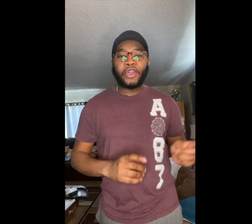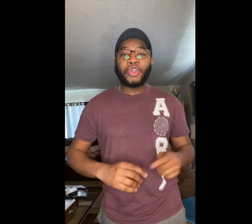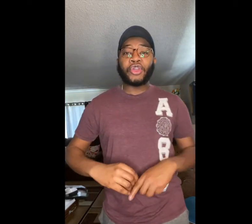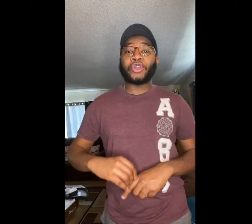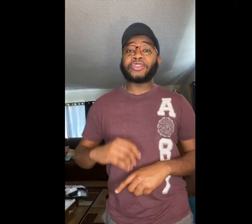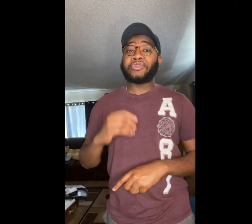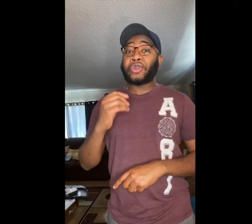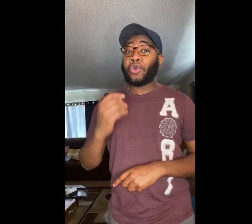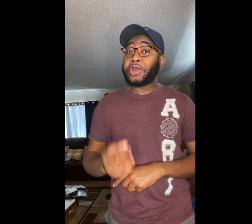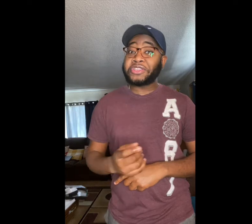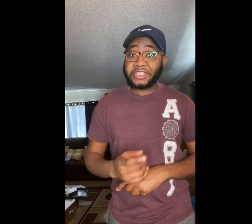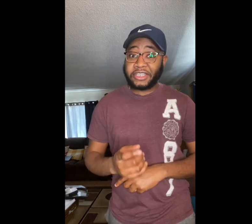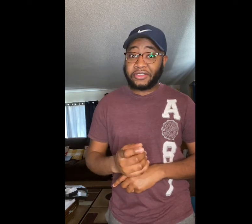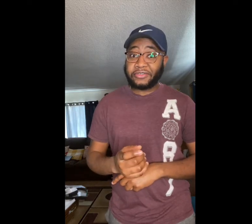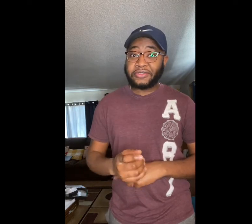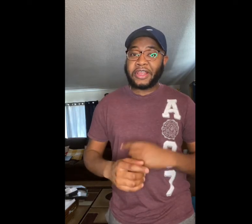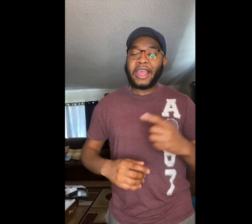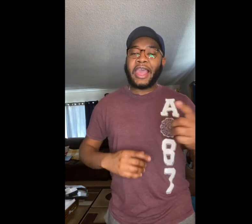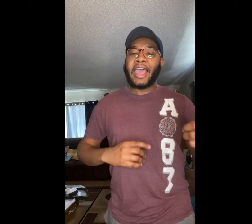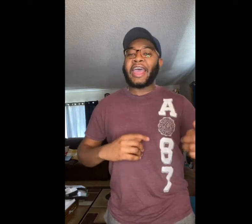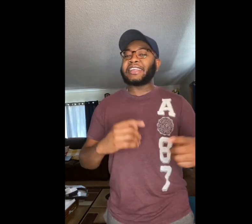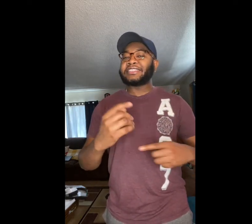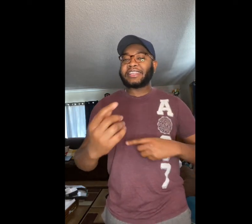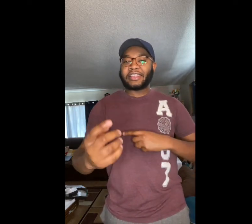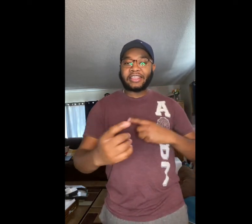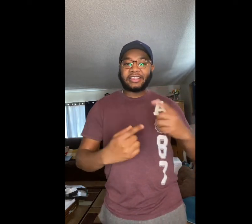You're going to record yourself asking these